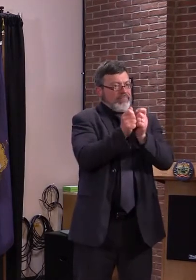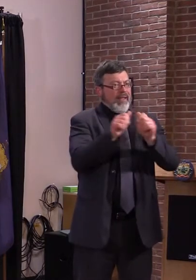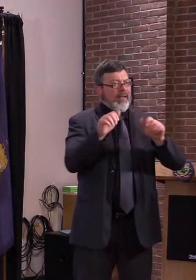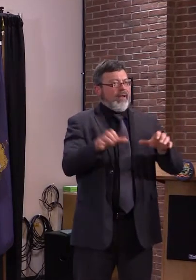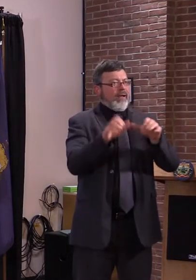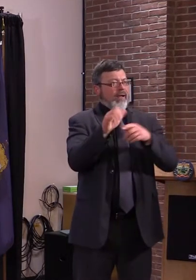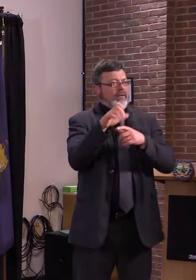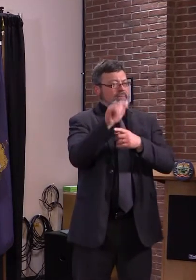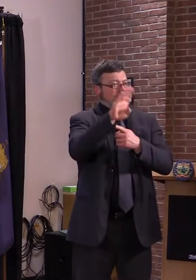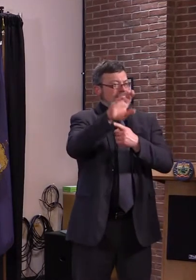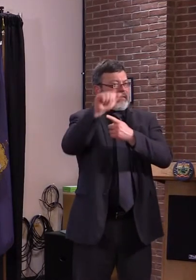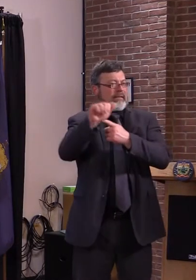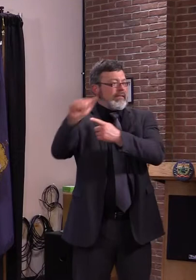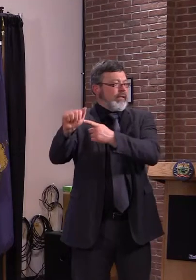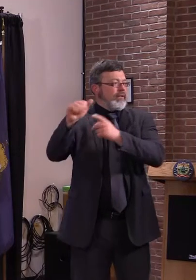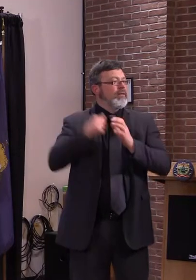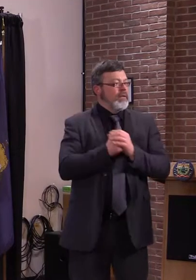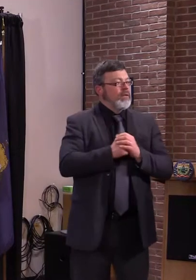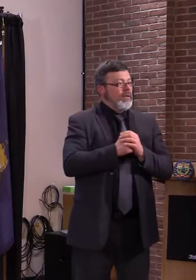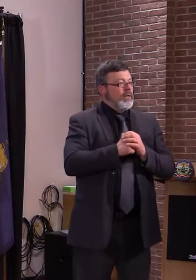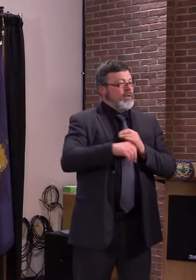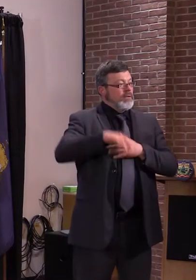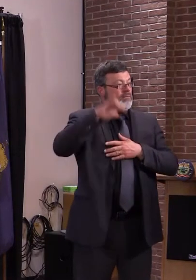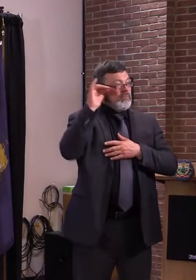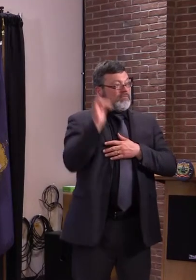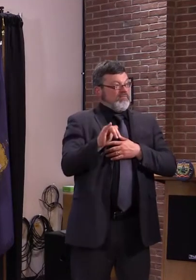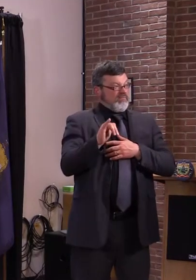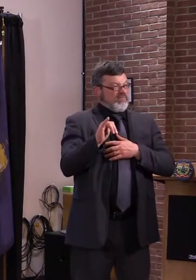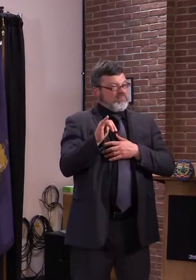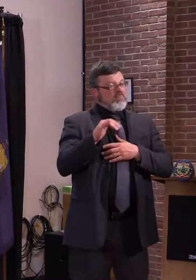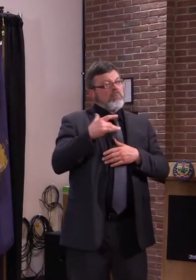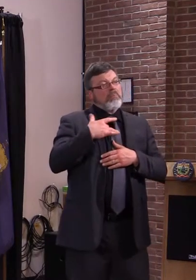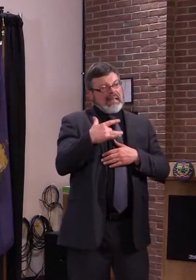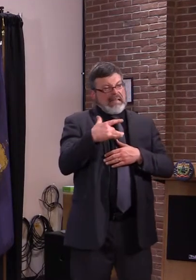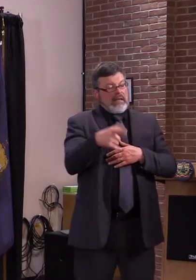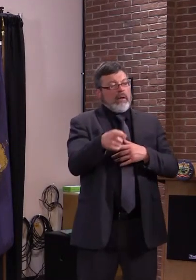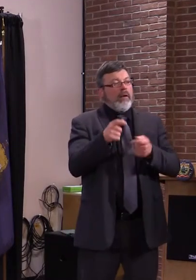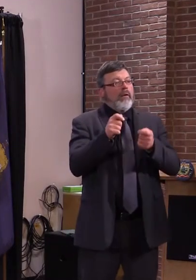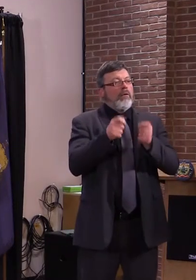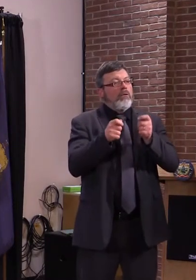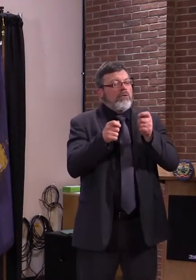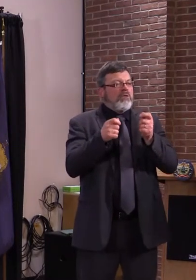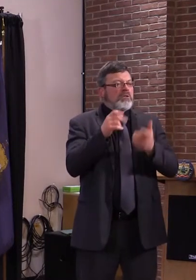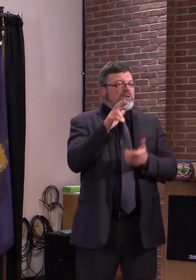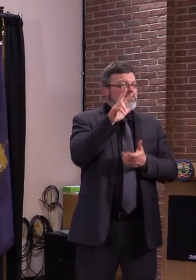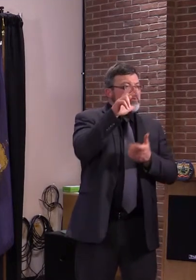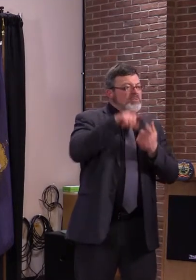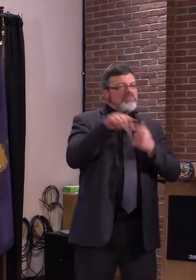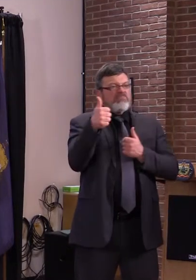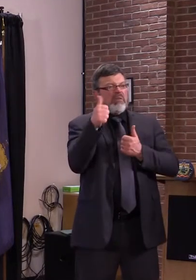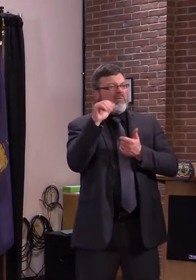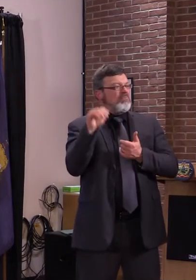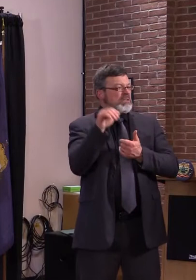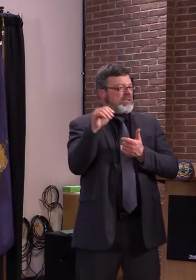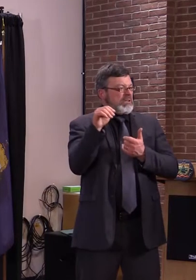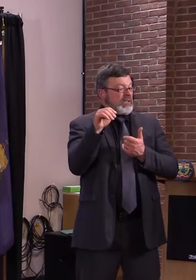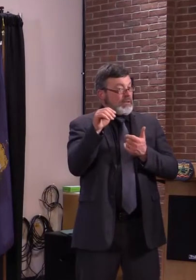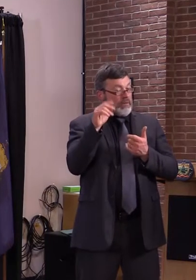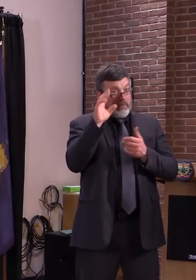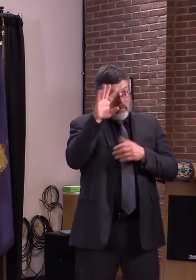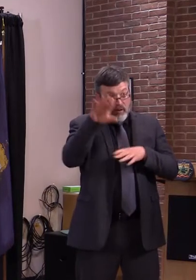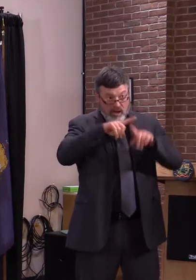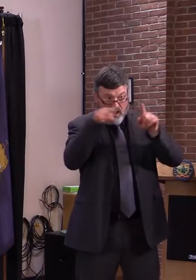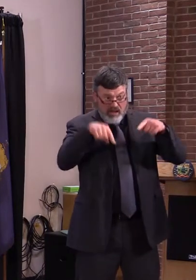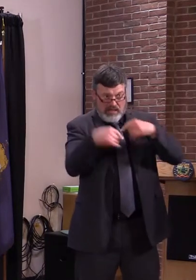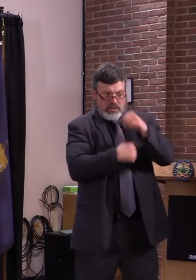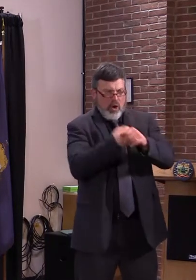reminder, BAA usually contains pretty modest changes, but this year, given the unprecedented amount of federal